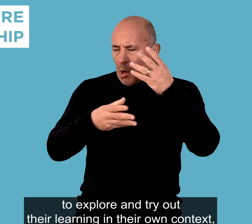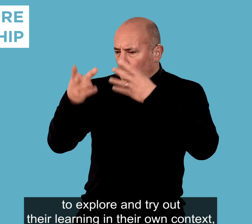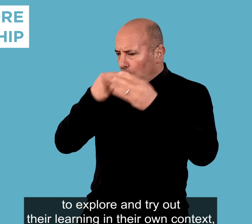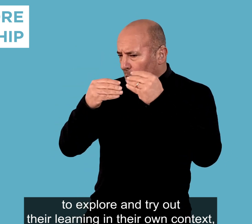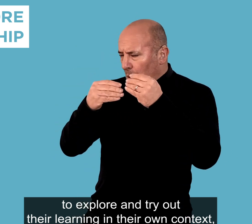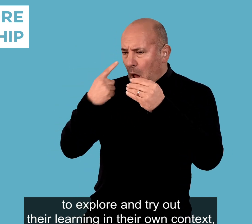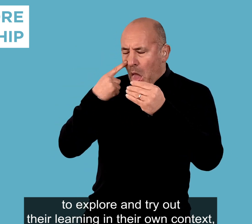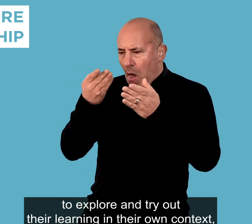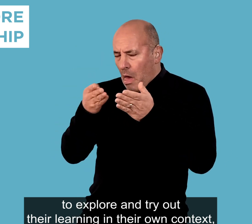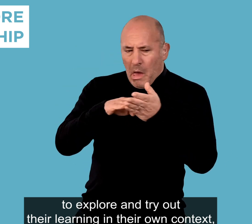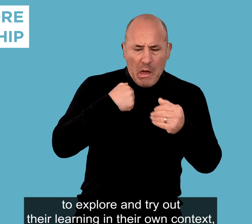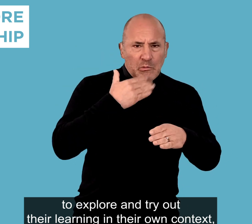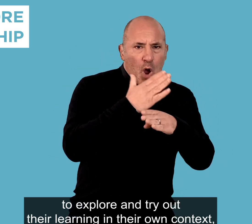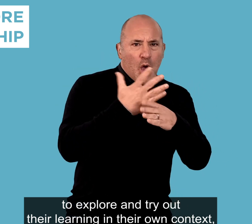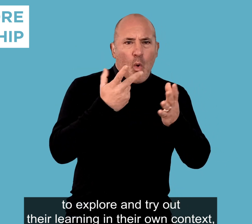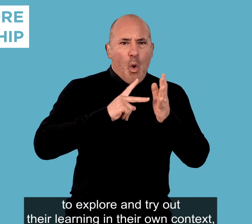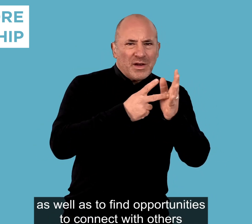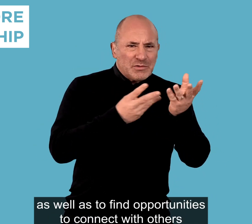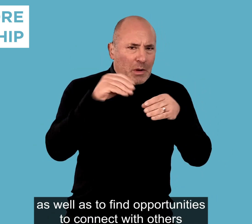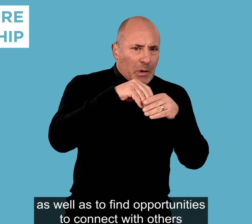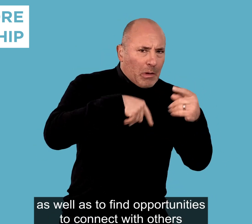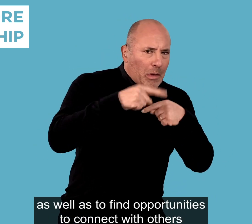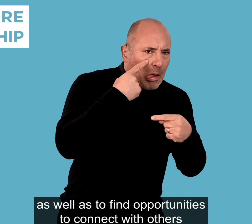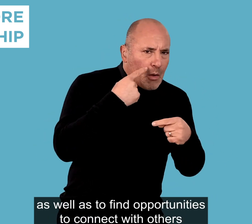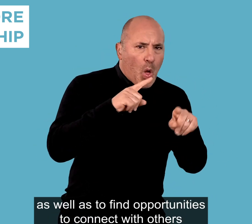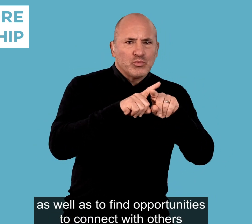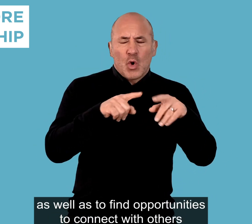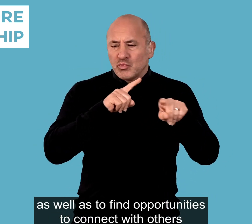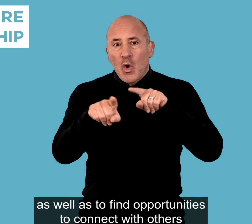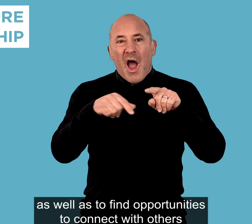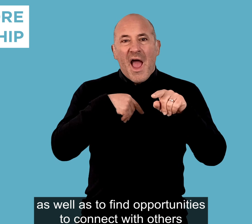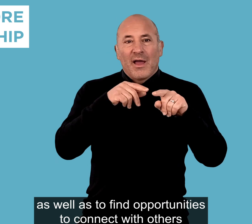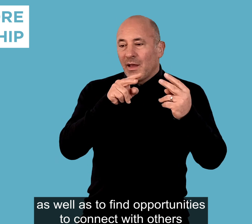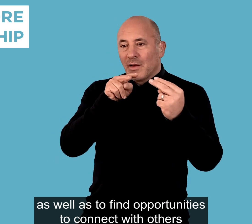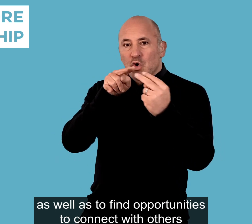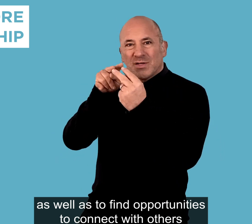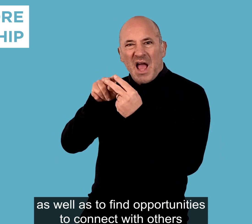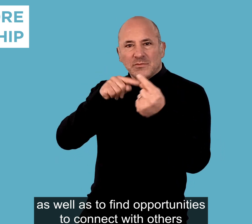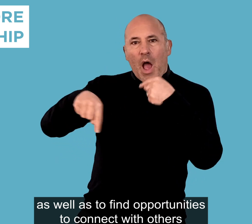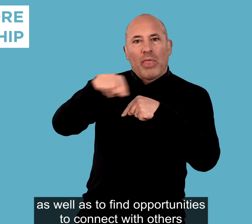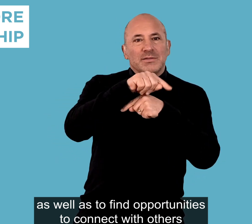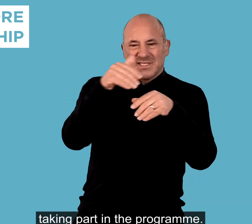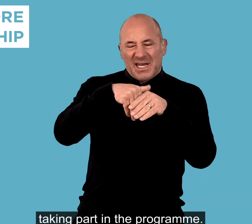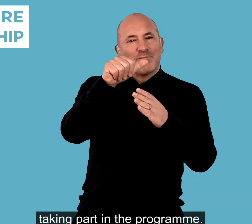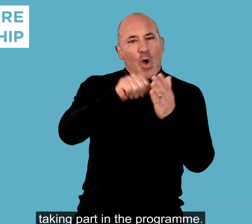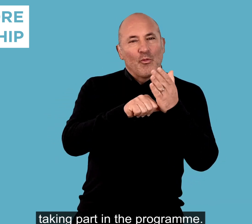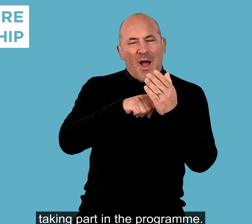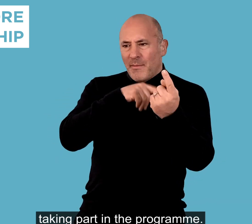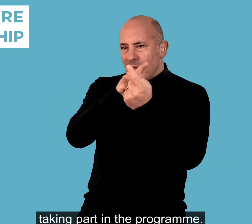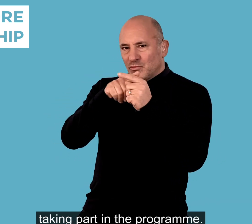out their learning in their own context. As well as to find opportunities to connect with others taking part in the programme.